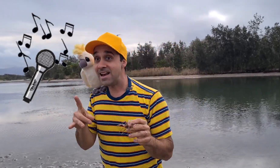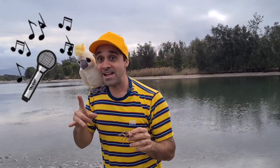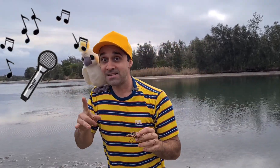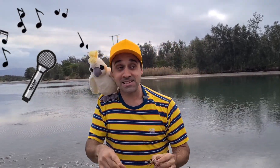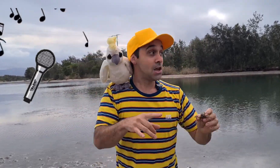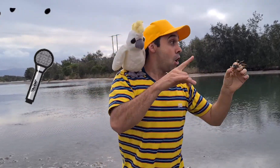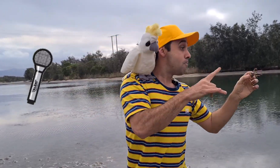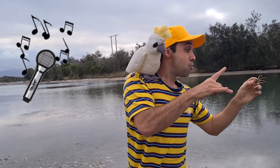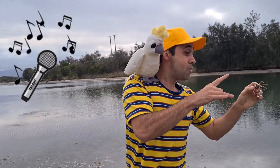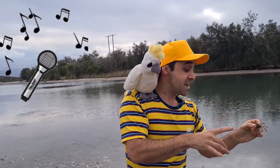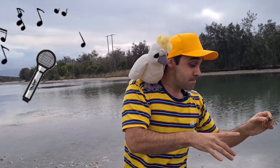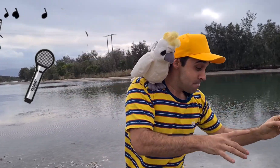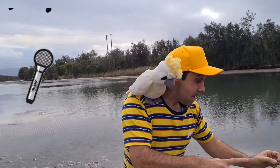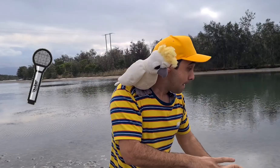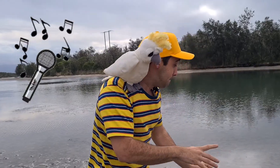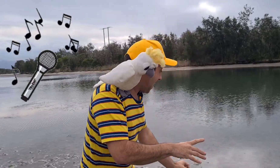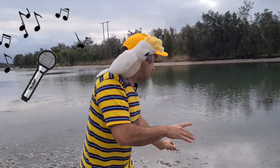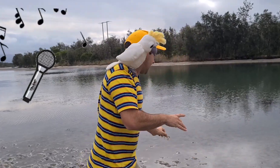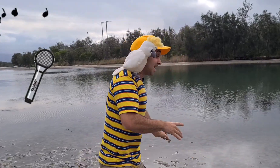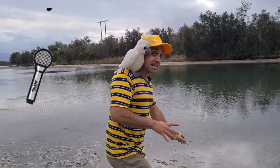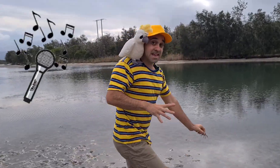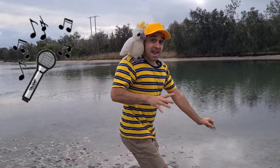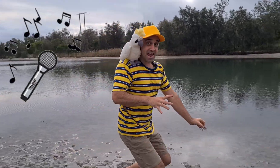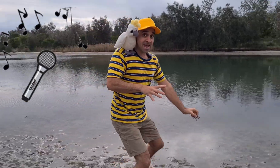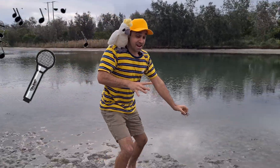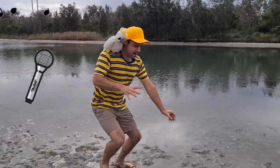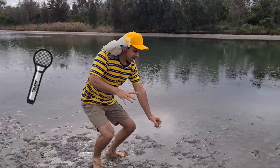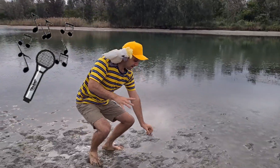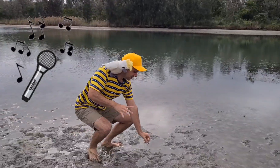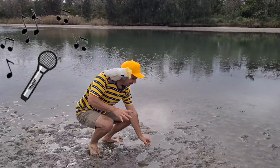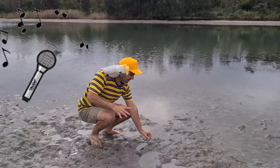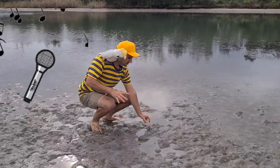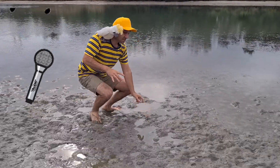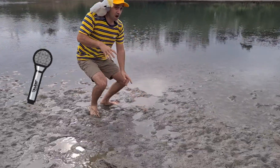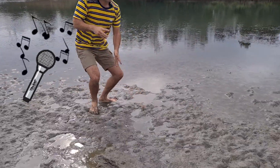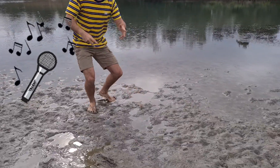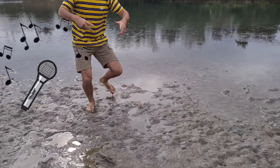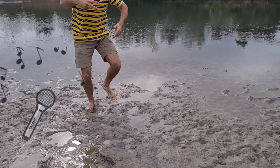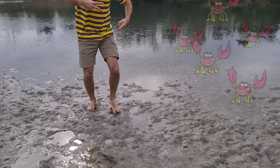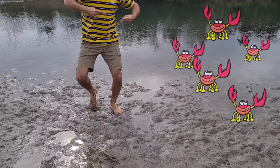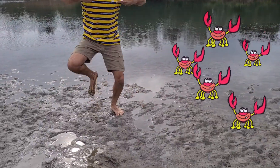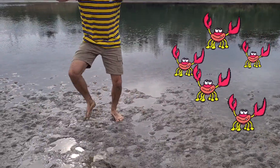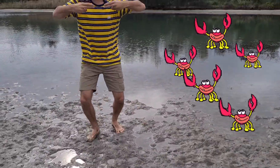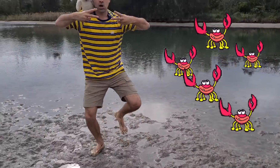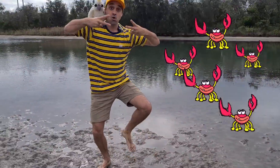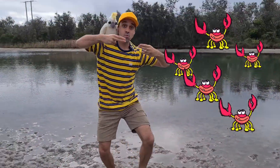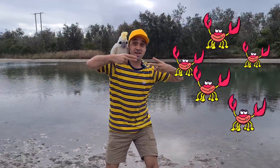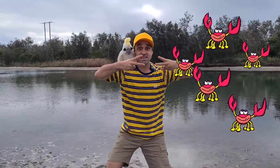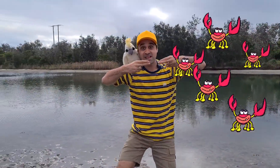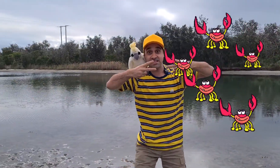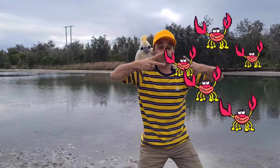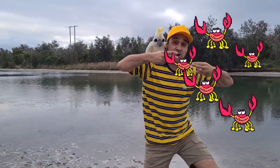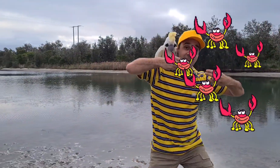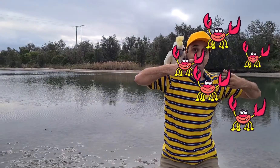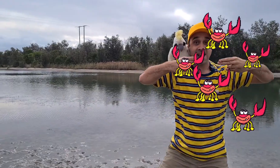let's put him back again so he can march with his friends.